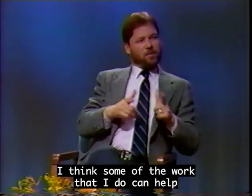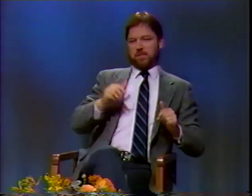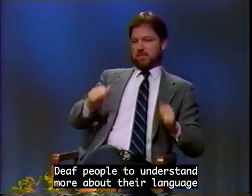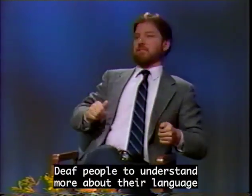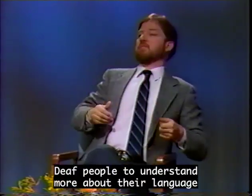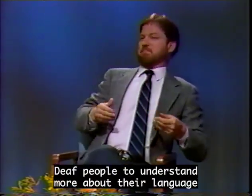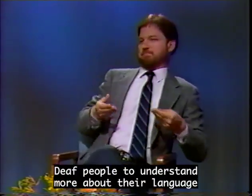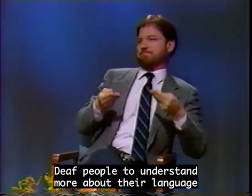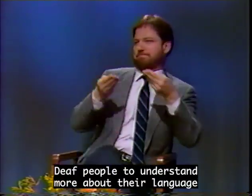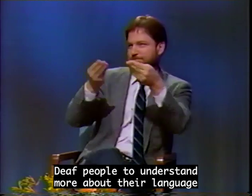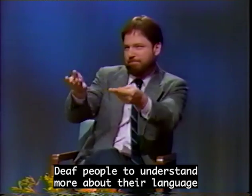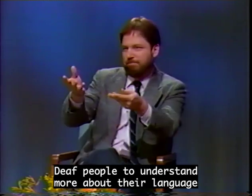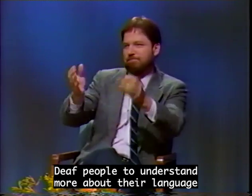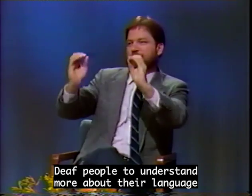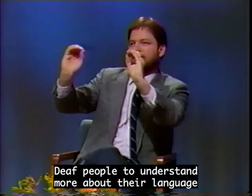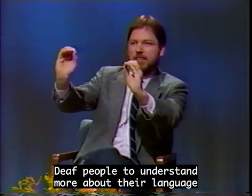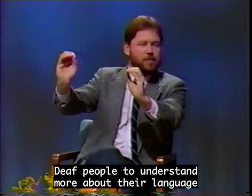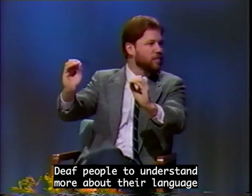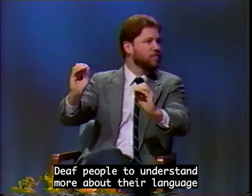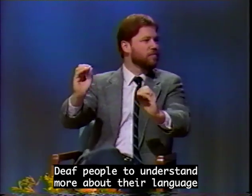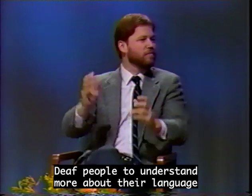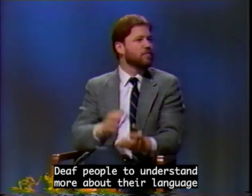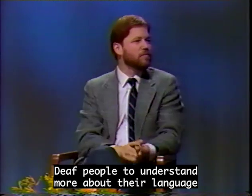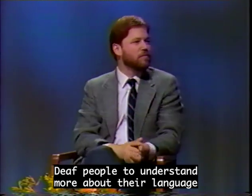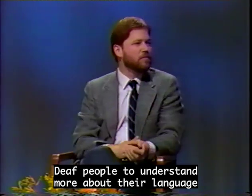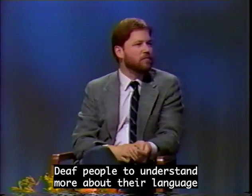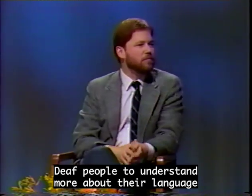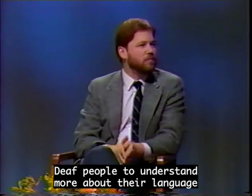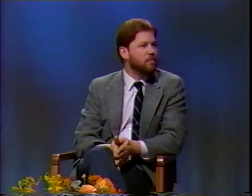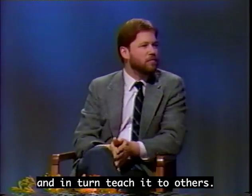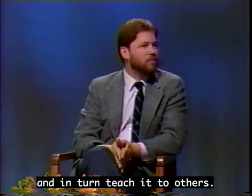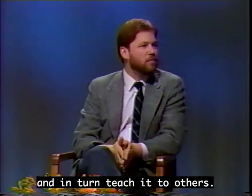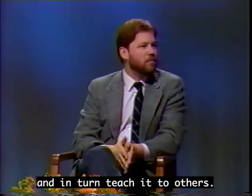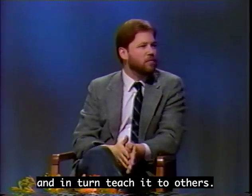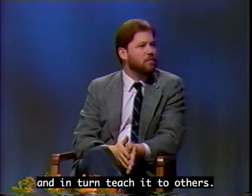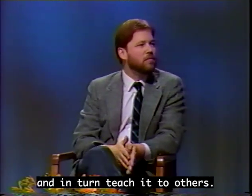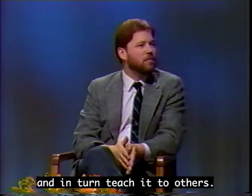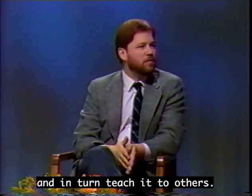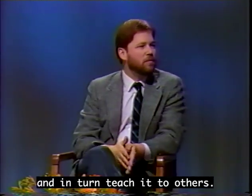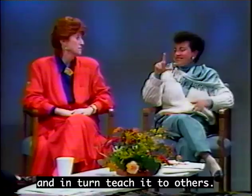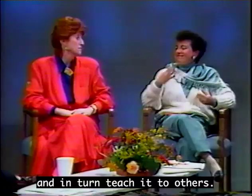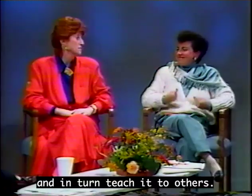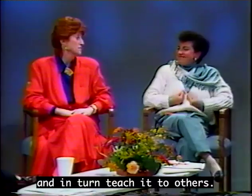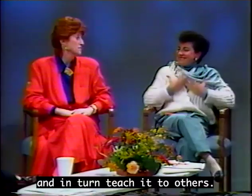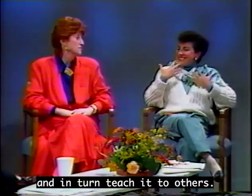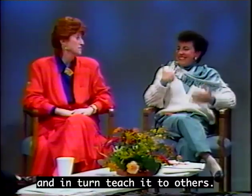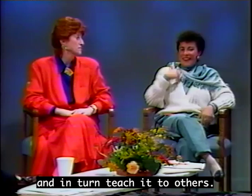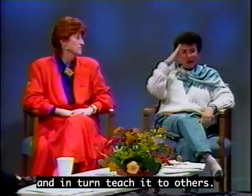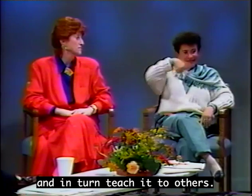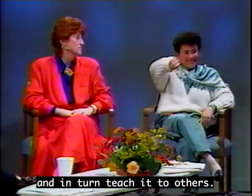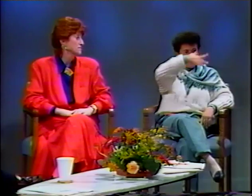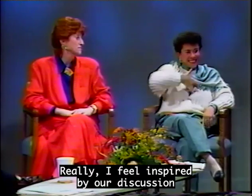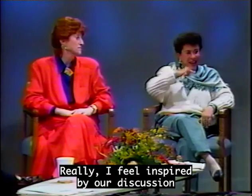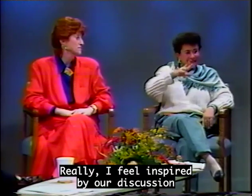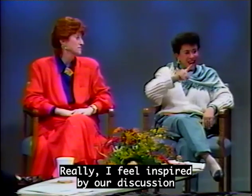help deaf people to understand more about their language and in turn teach it to others. Really, I